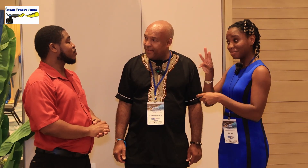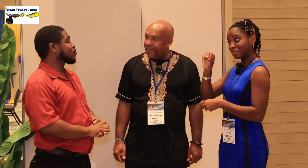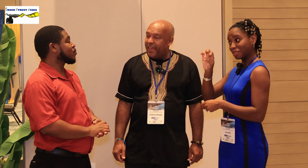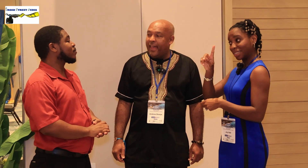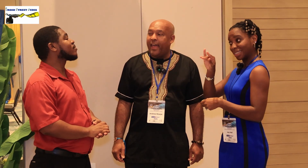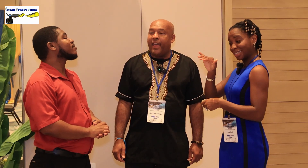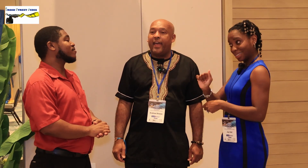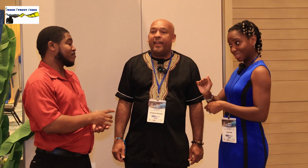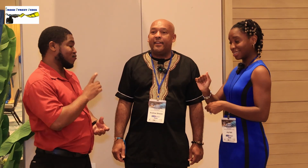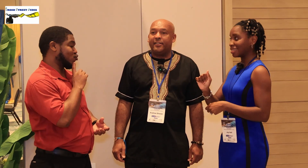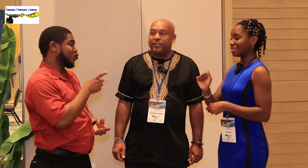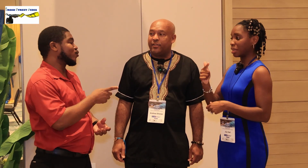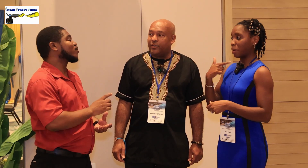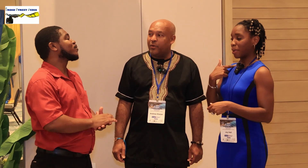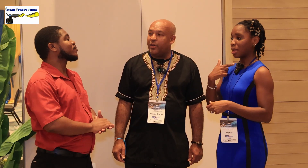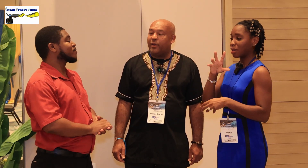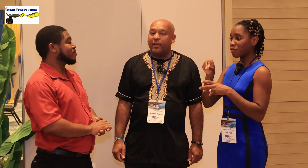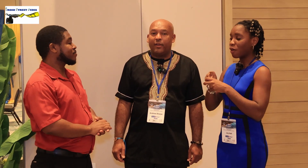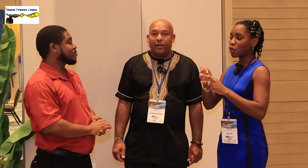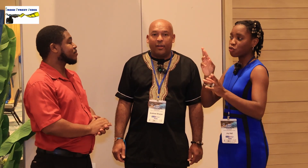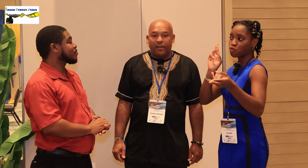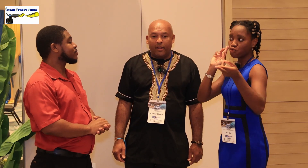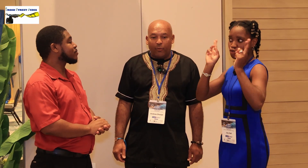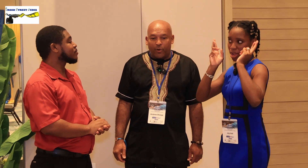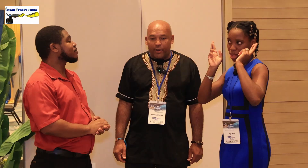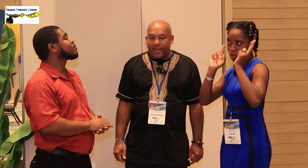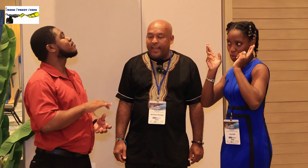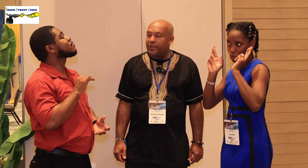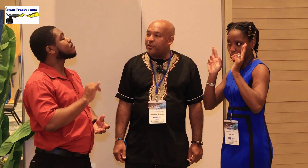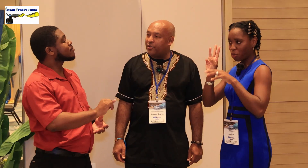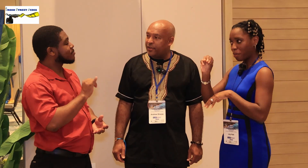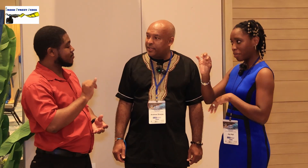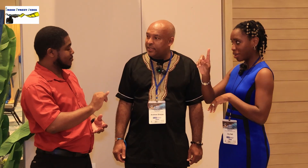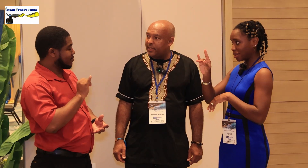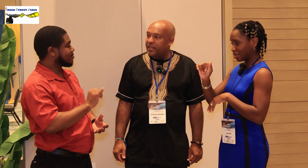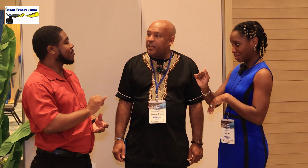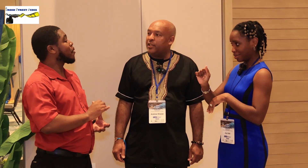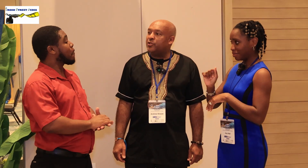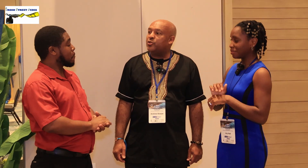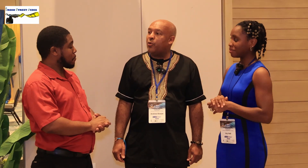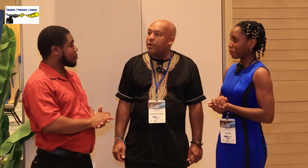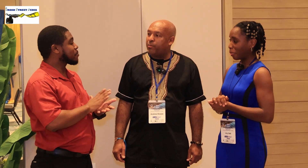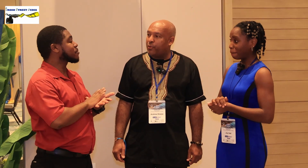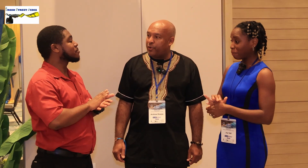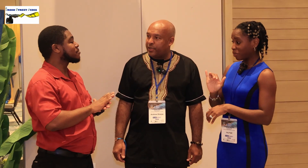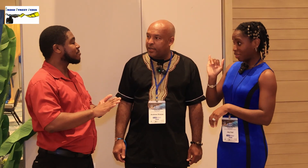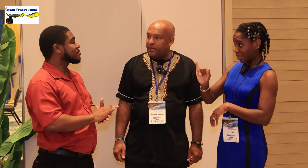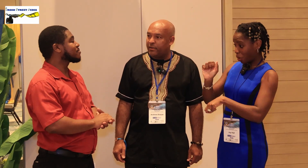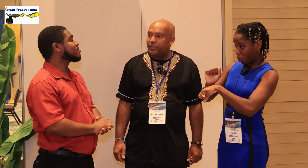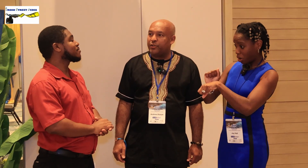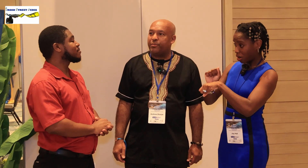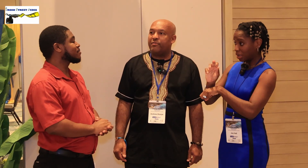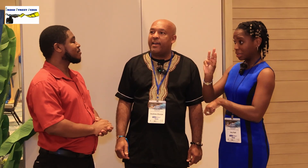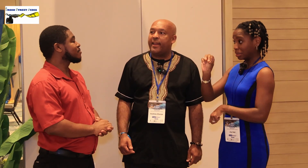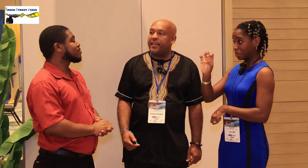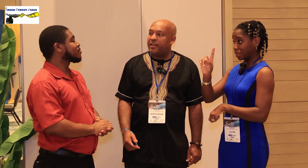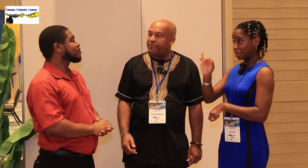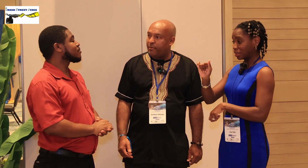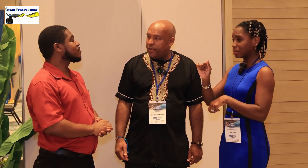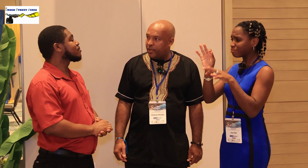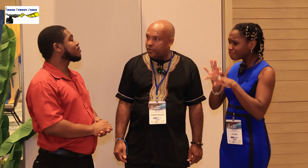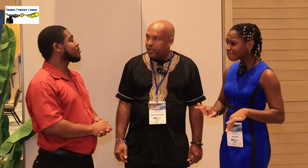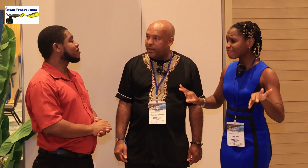broadcaster, and work like yours is so important to